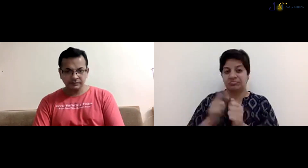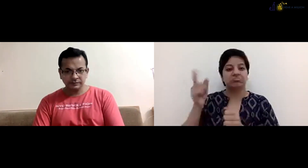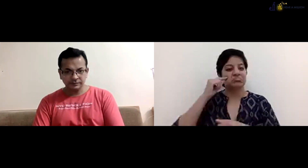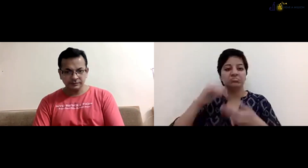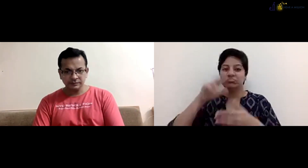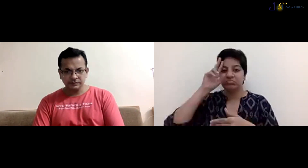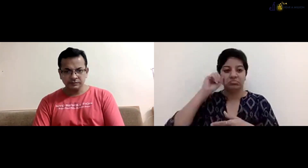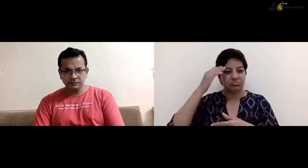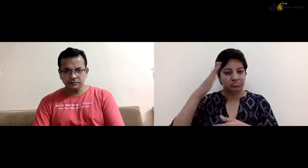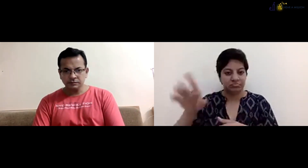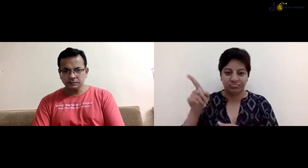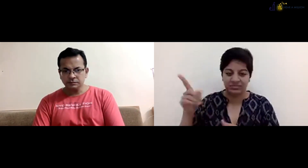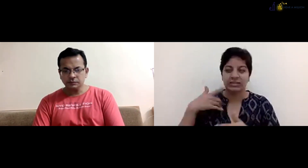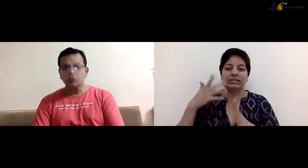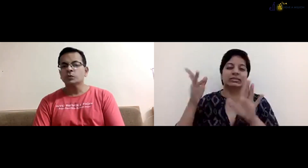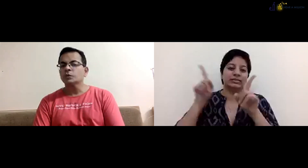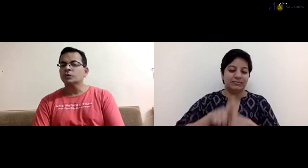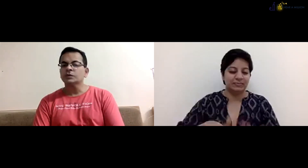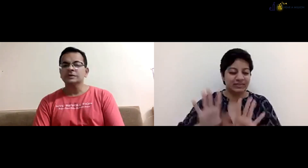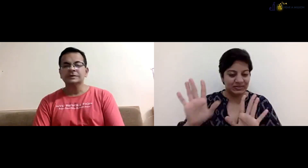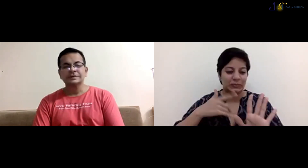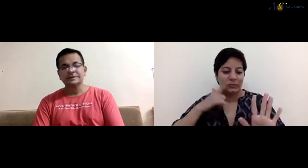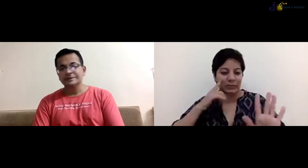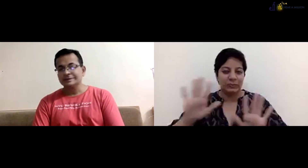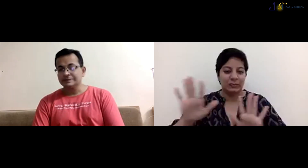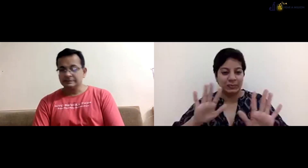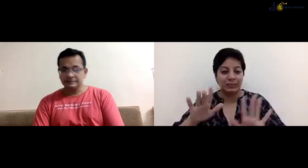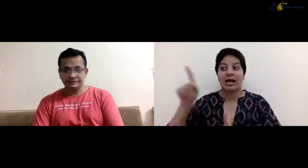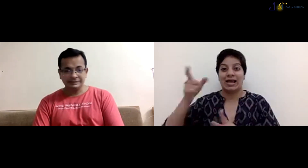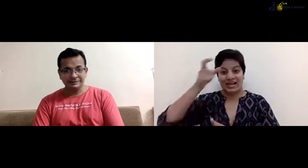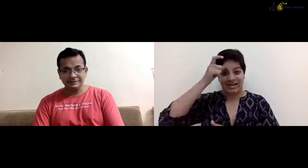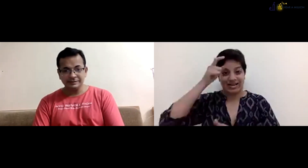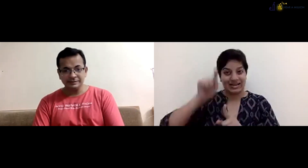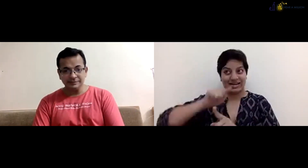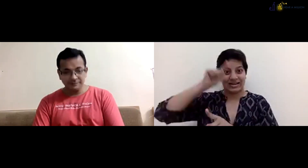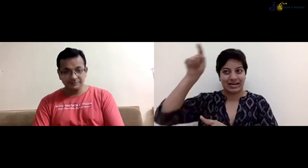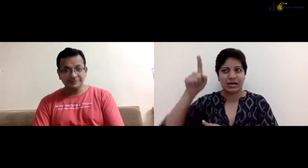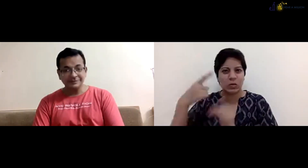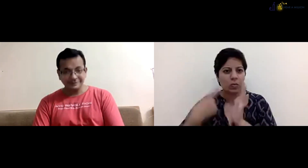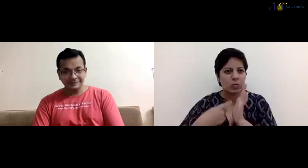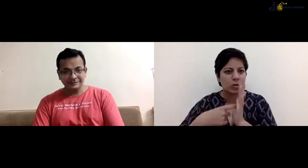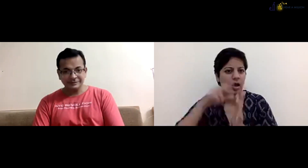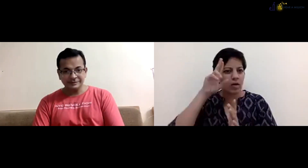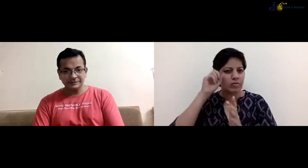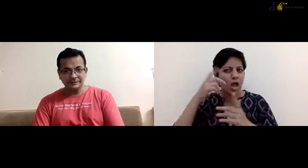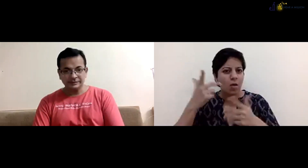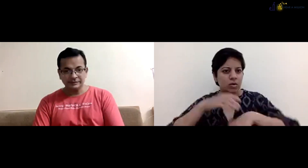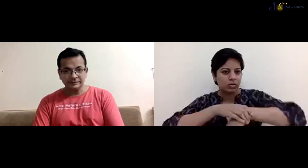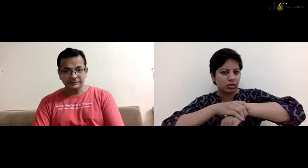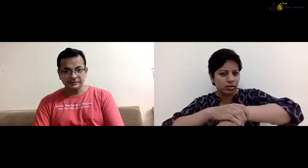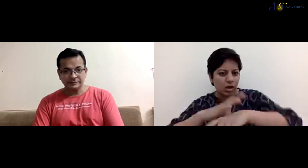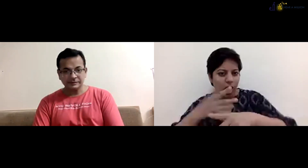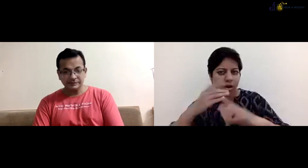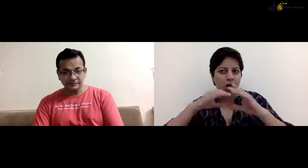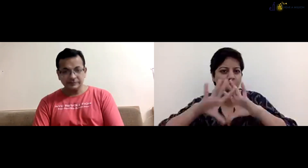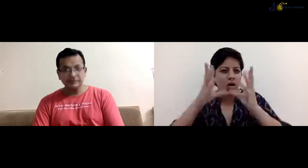But once first time I met my husband, then he don't know about Usher syndrome. He don't know